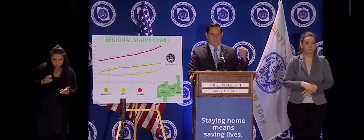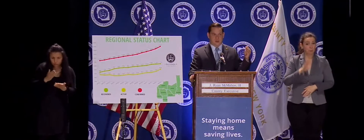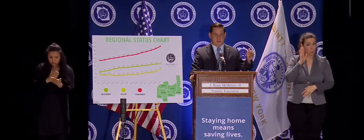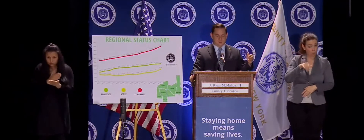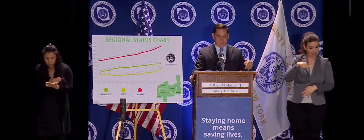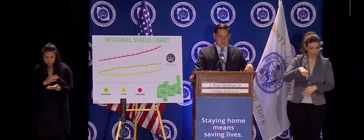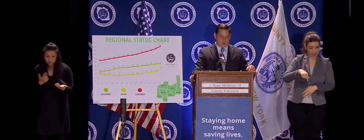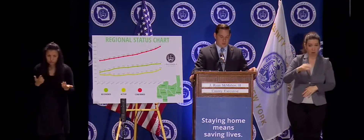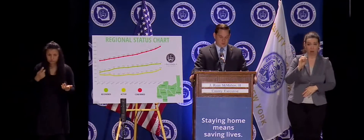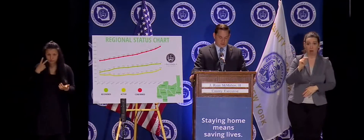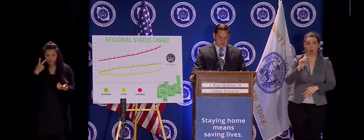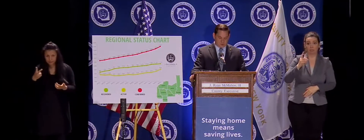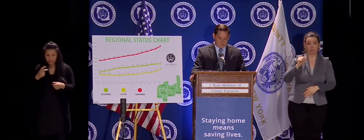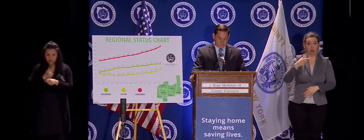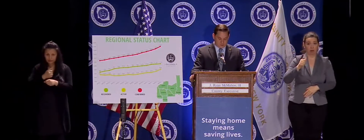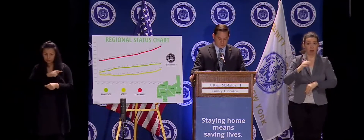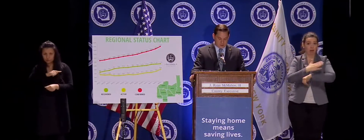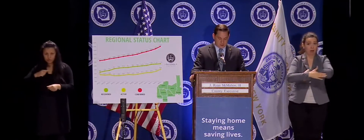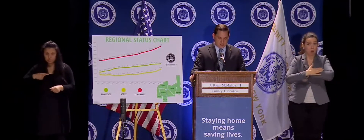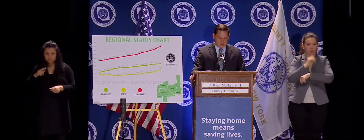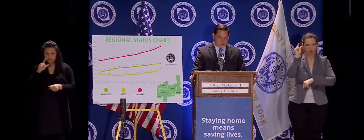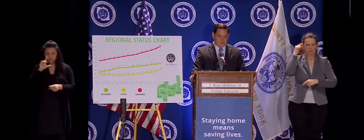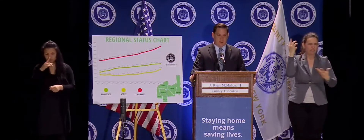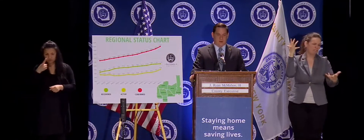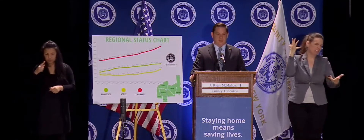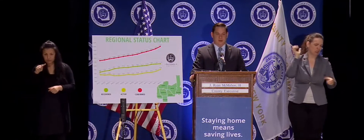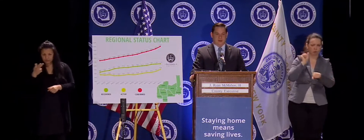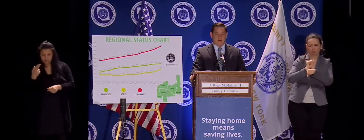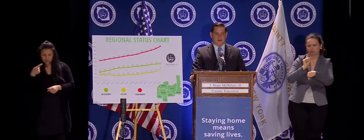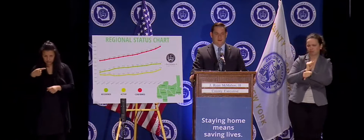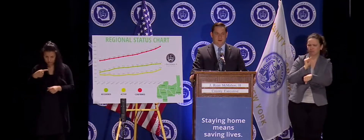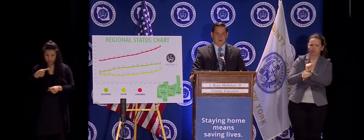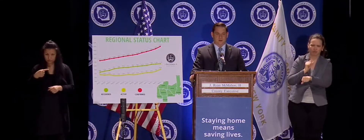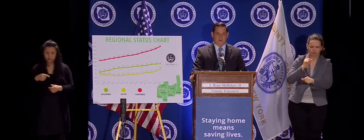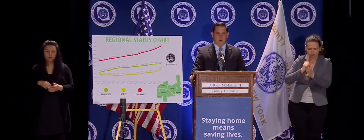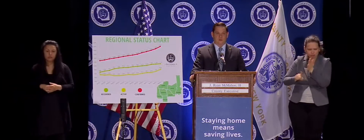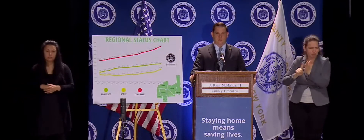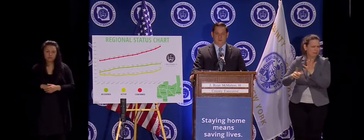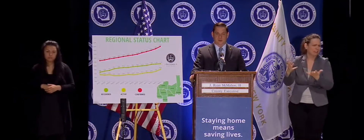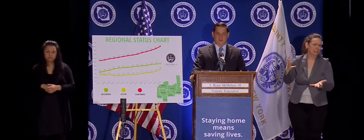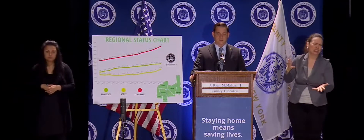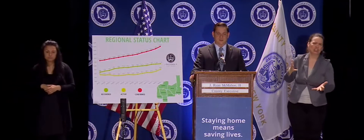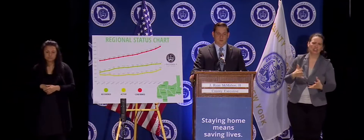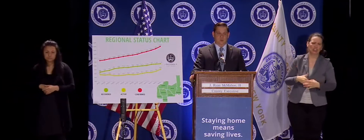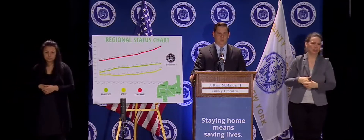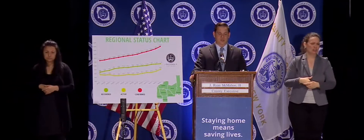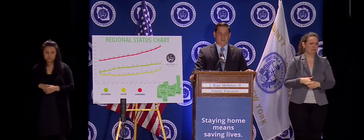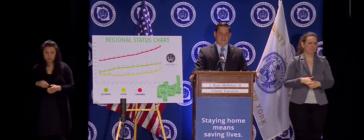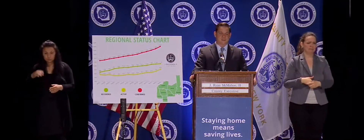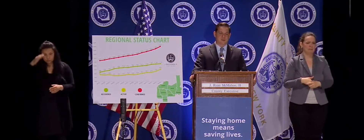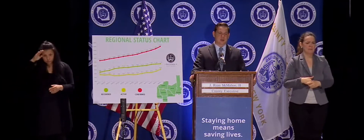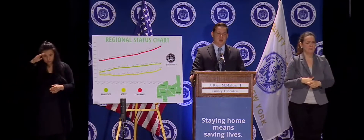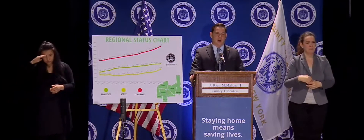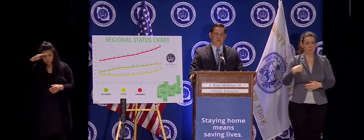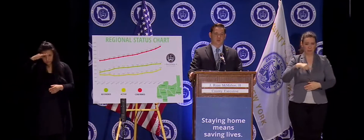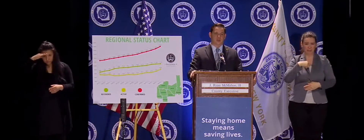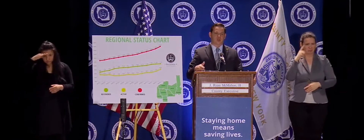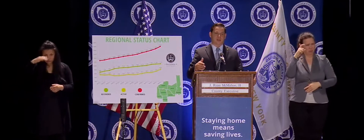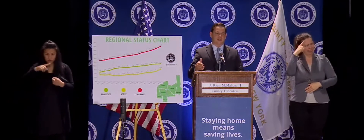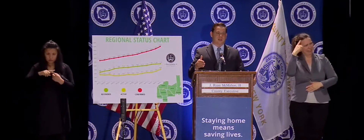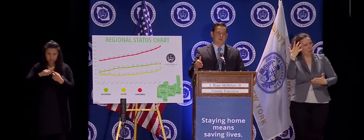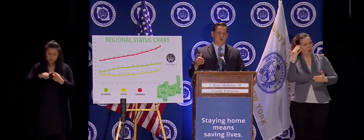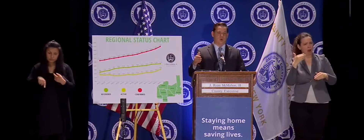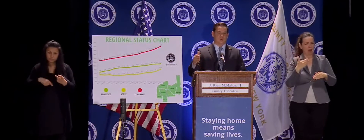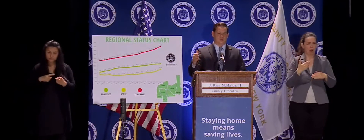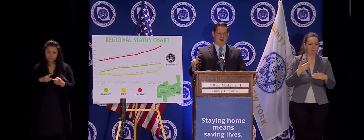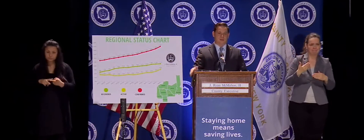about children protective services. Think about our law enforcement agencies, our probation teams, all doing